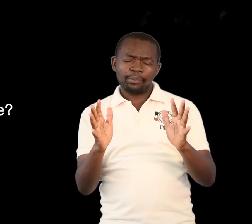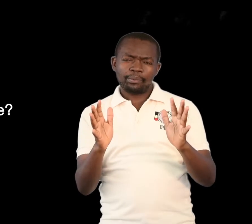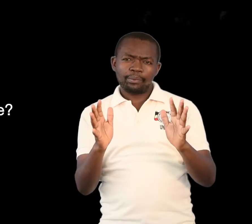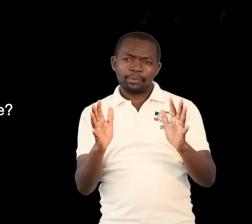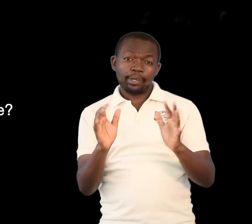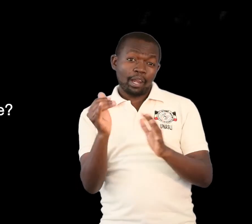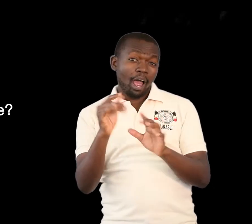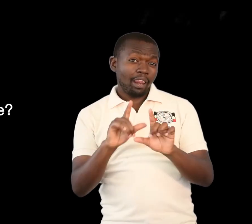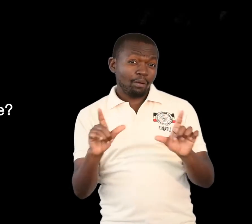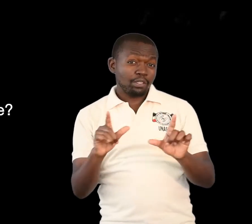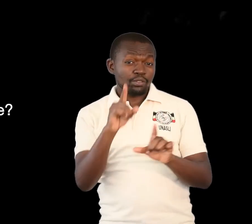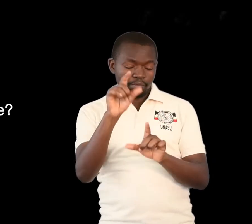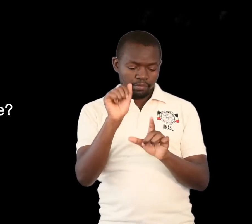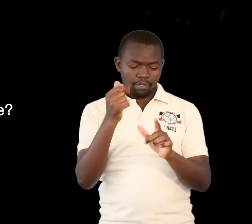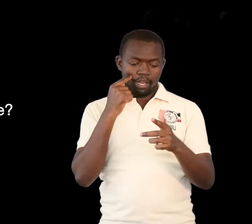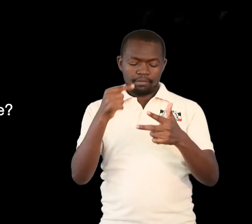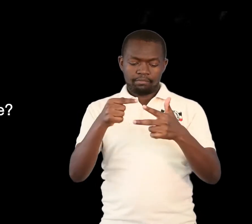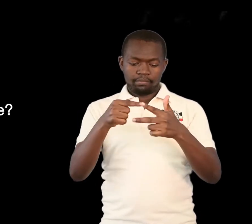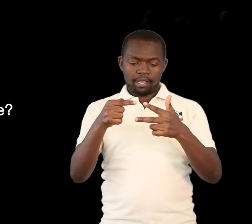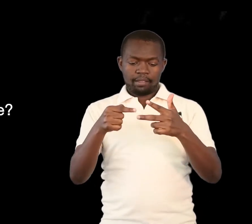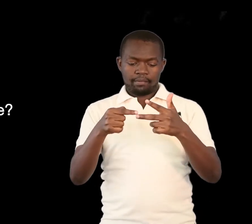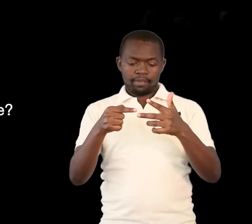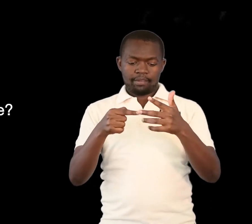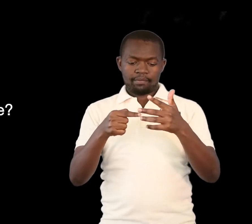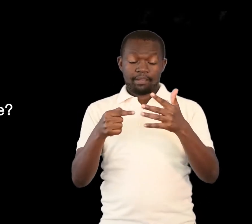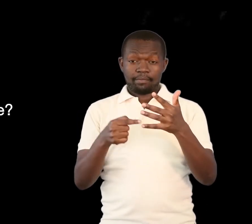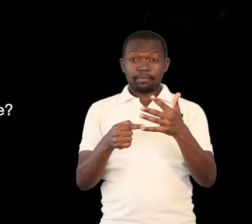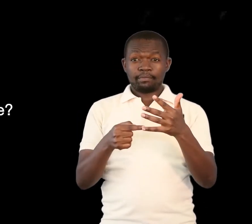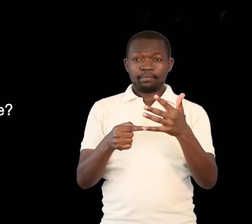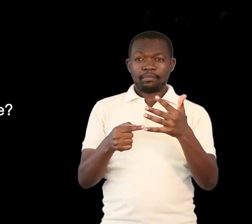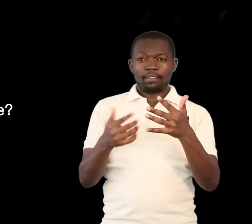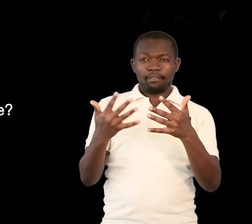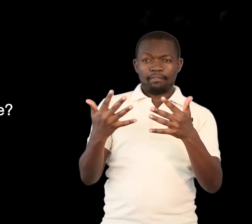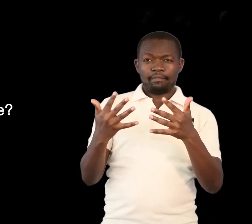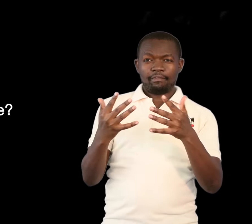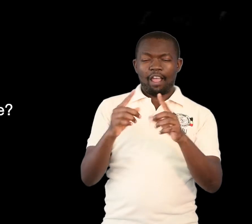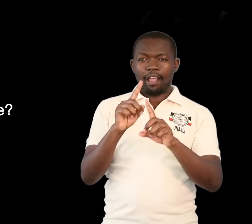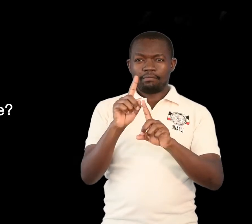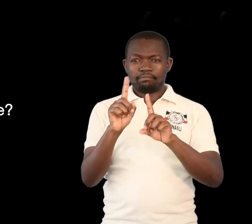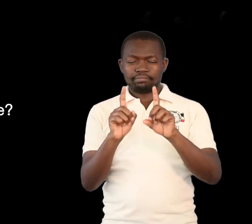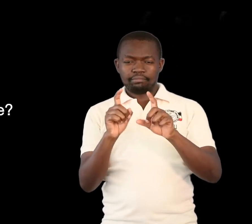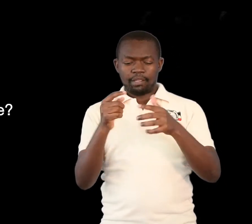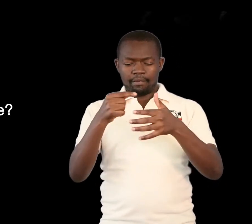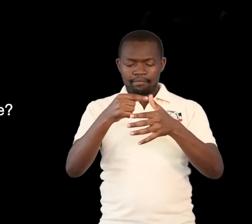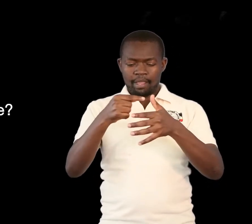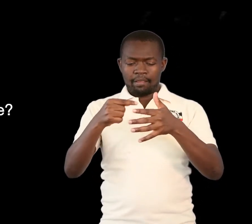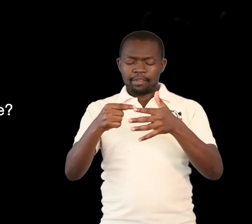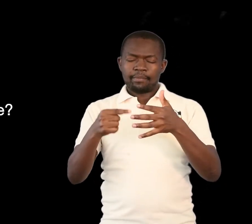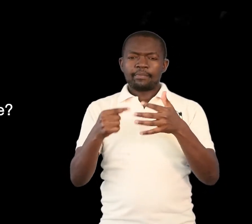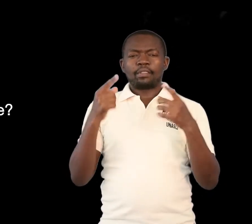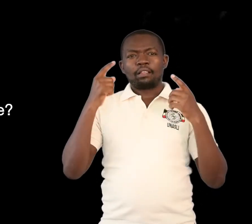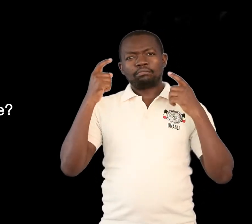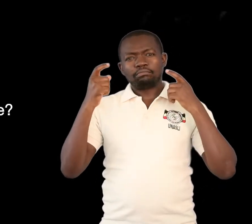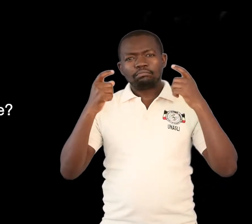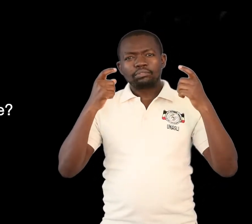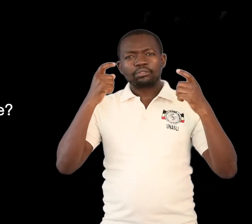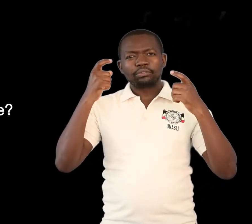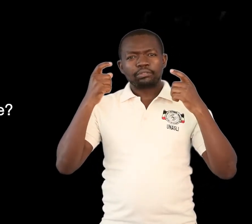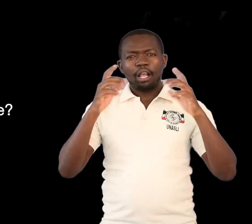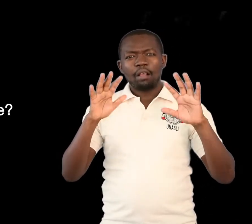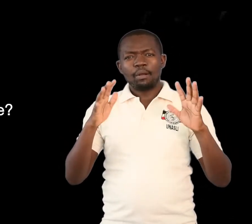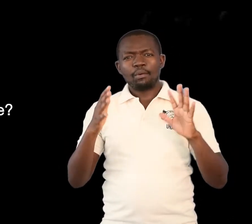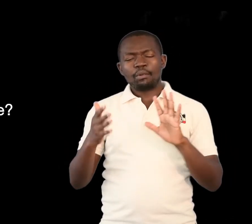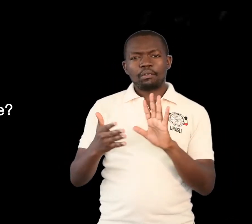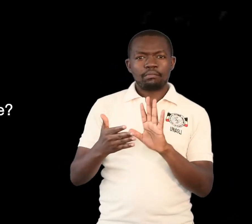You can write those 5 questions in your art book, and you can quickly think of the